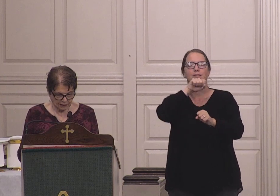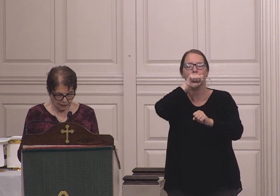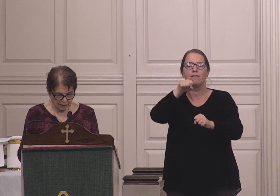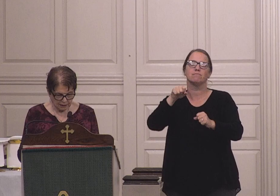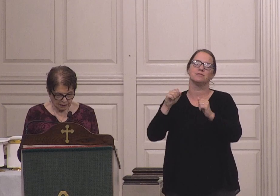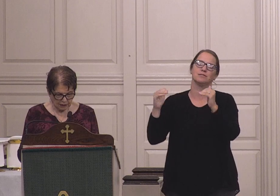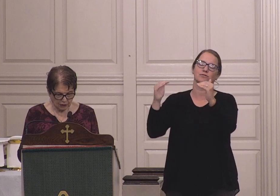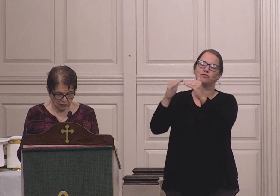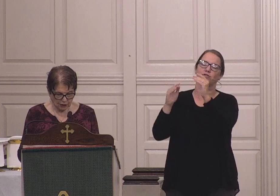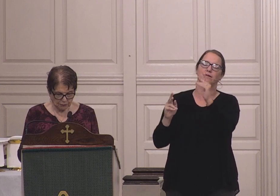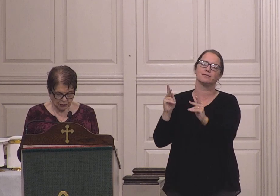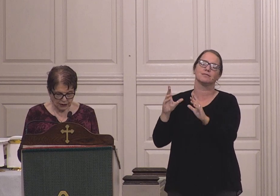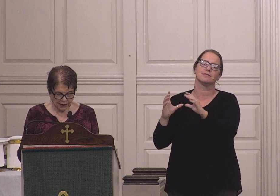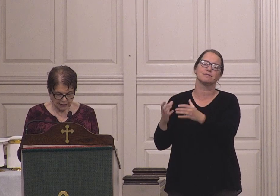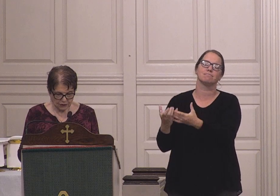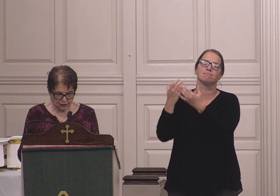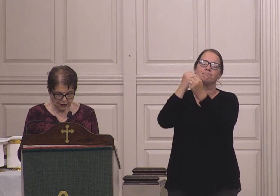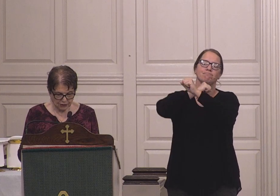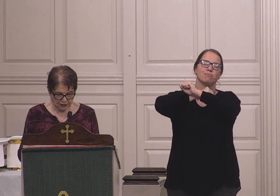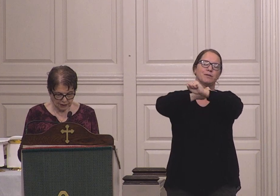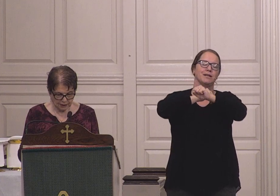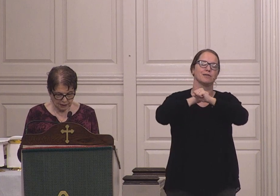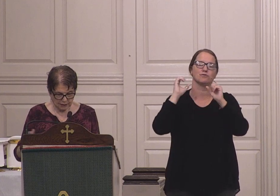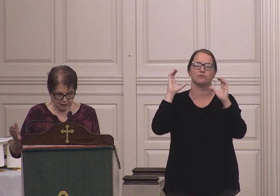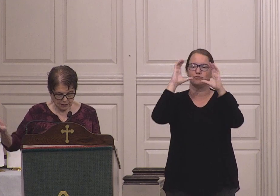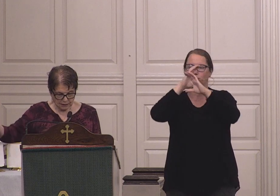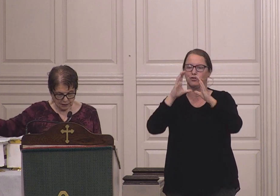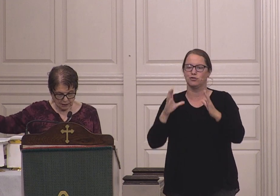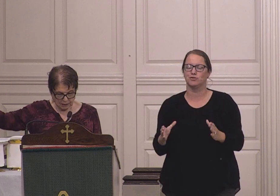just. The Lord protects strangers.